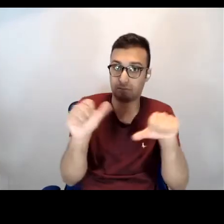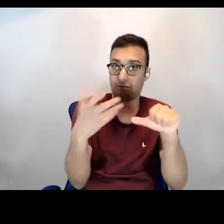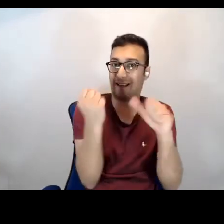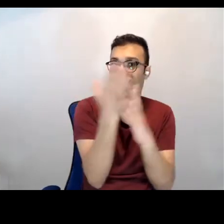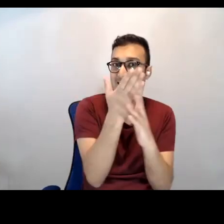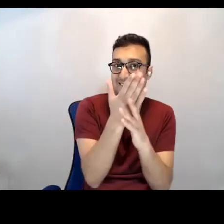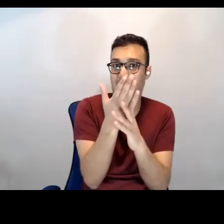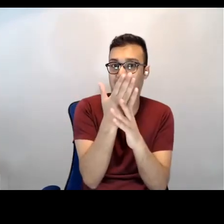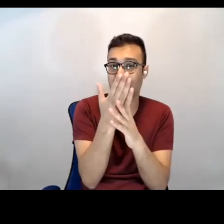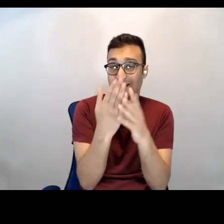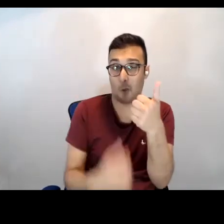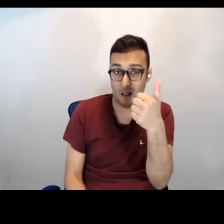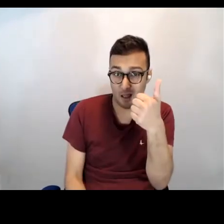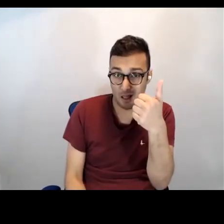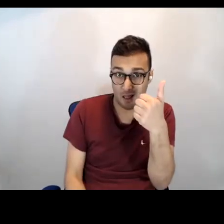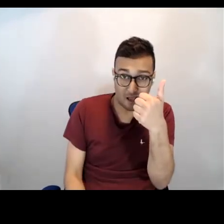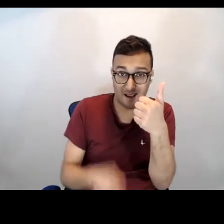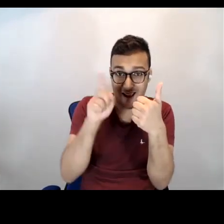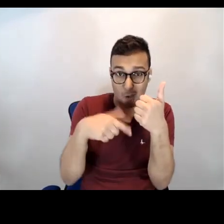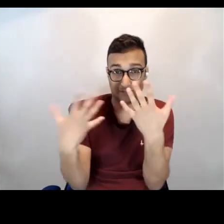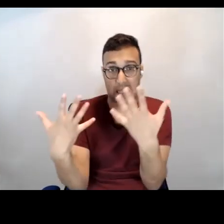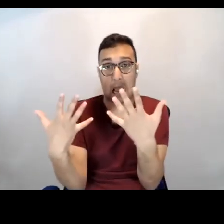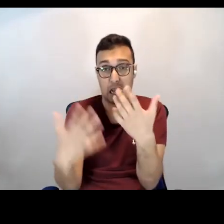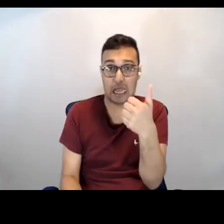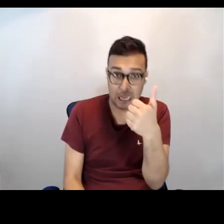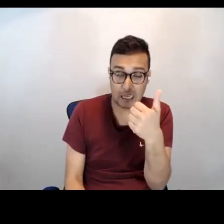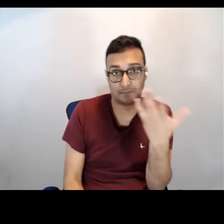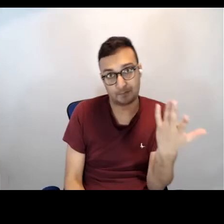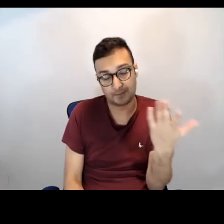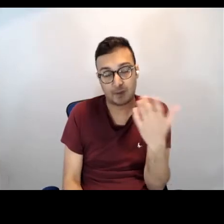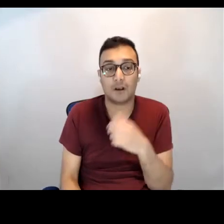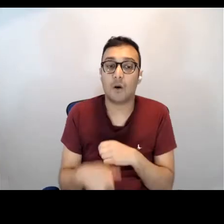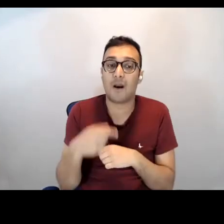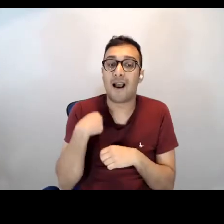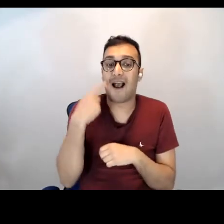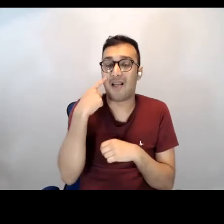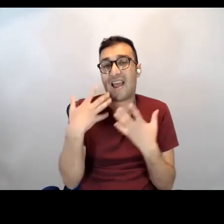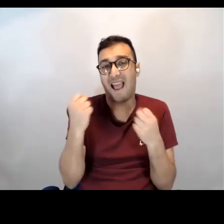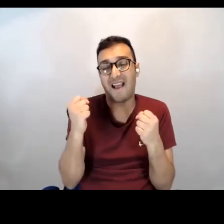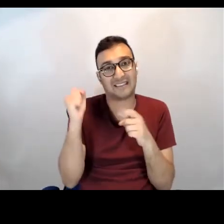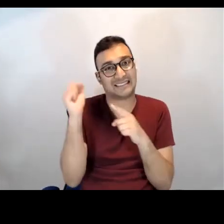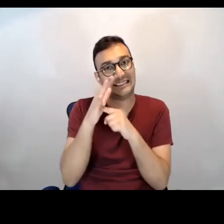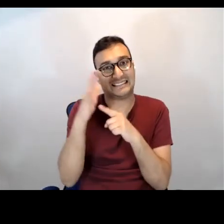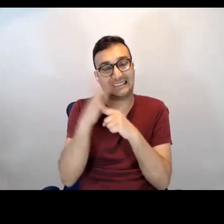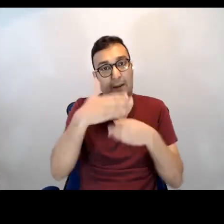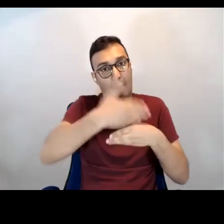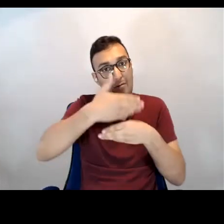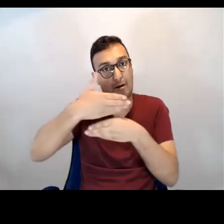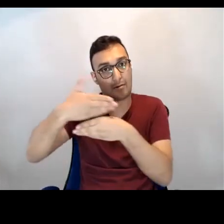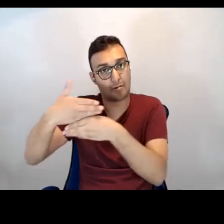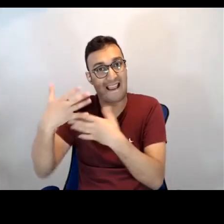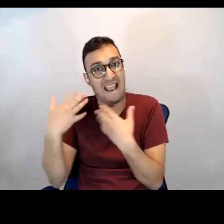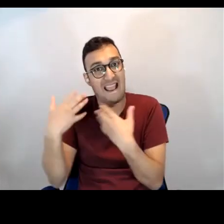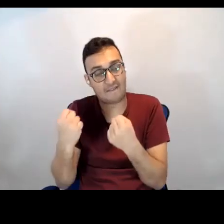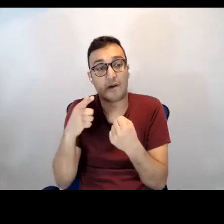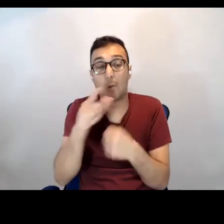familiar with. And I think there are 3 key barriers to access which the CCAs particularly address. And